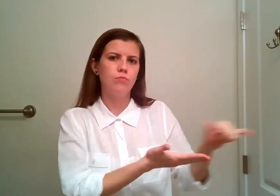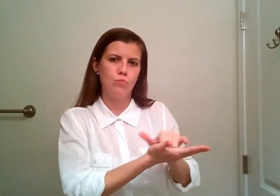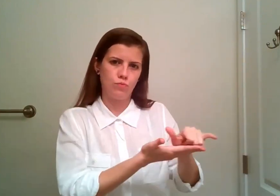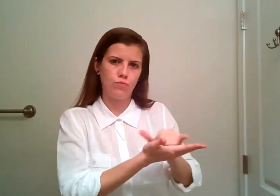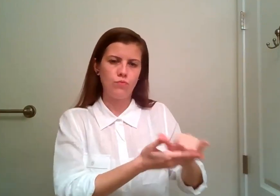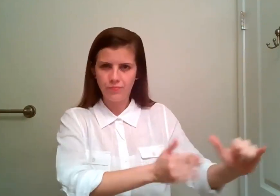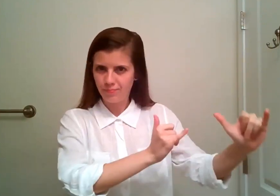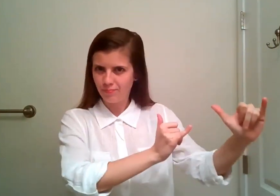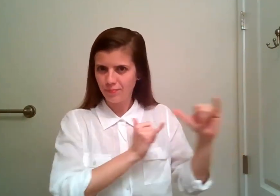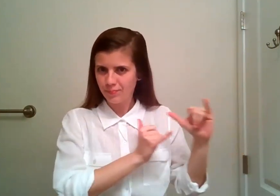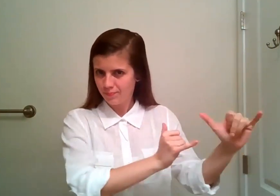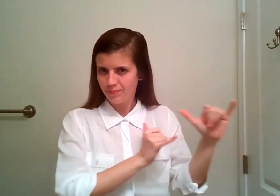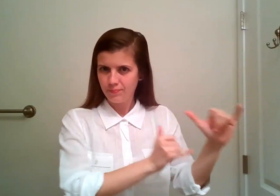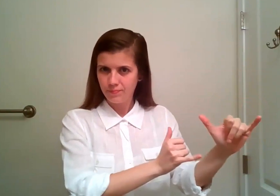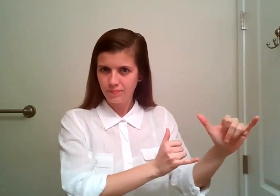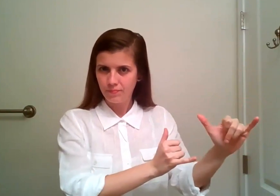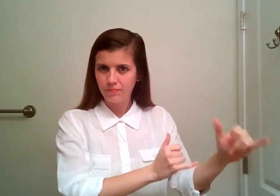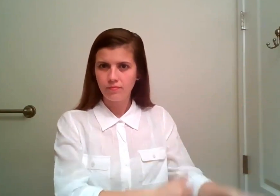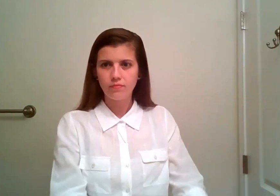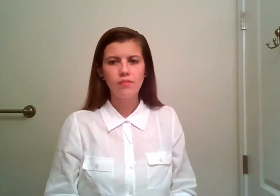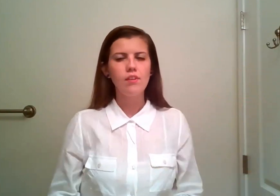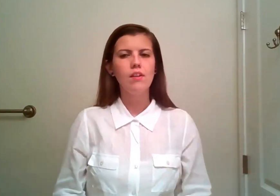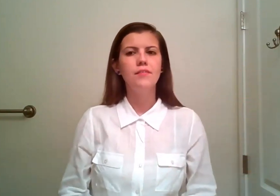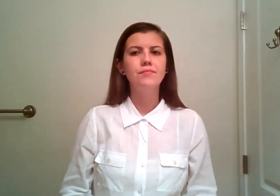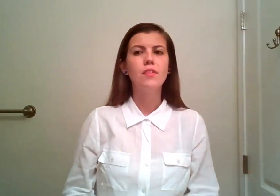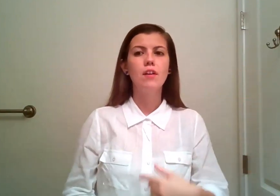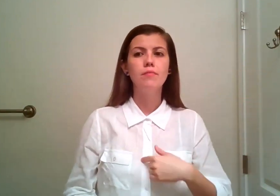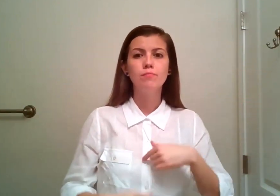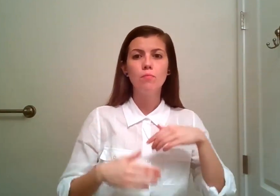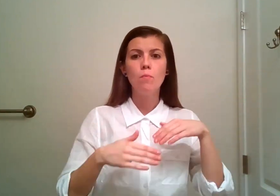My parents were both born and raised in New York along with me.